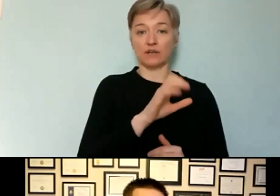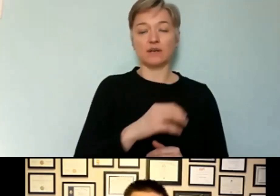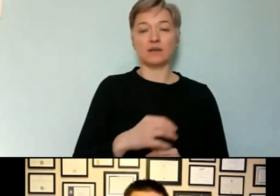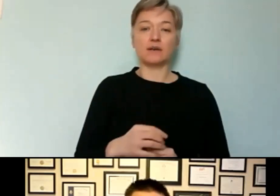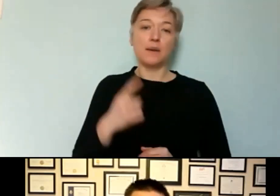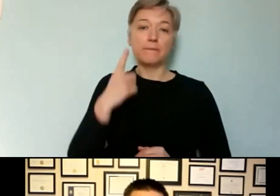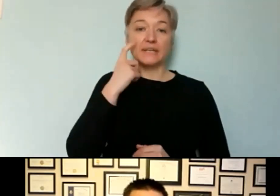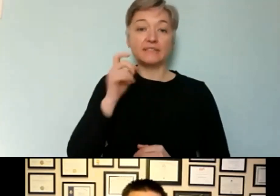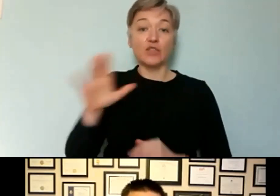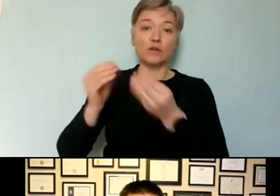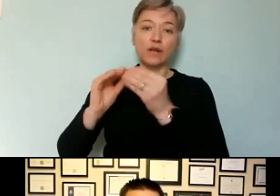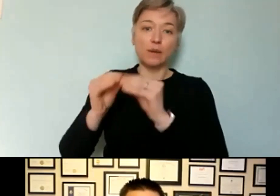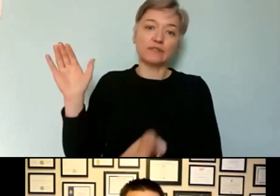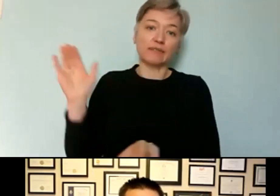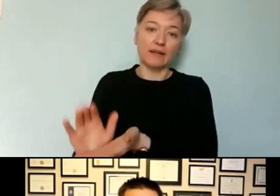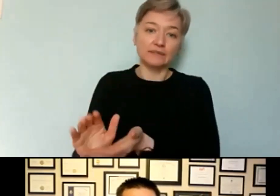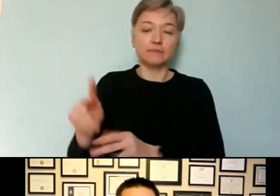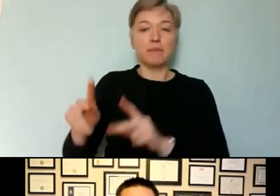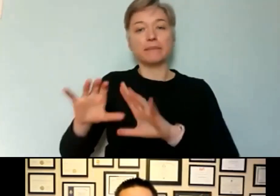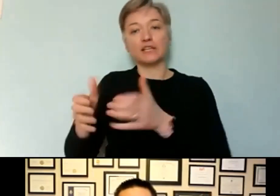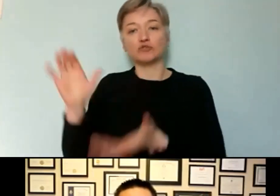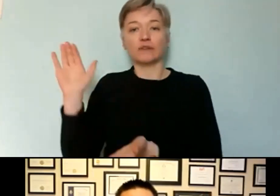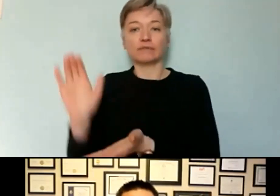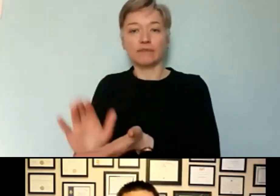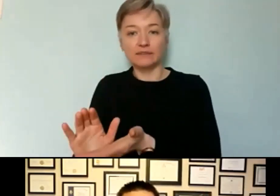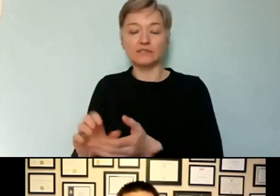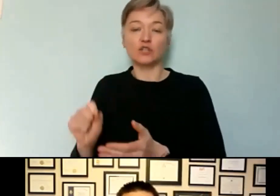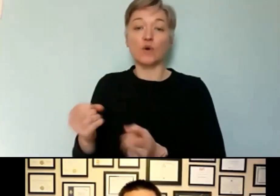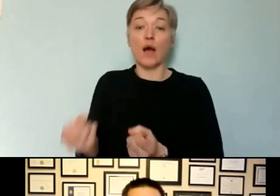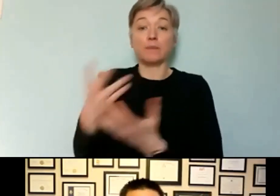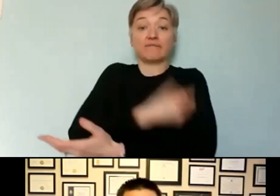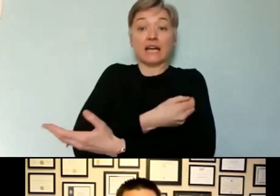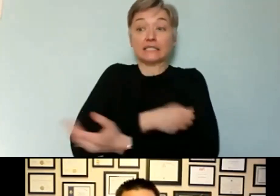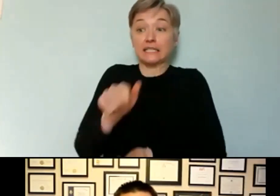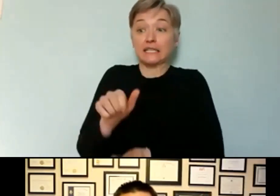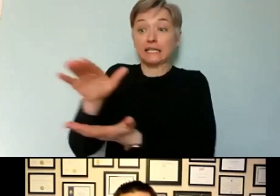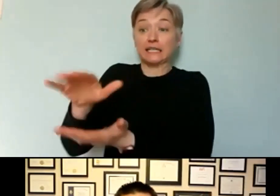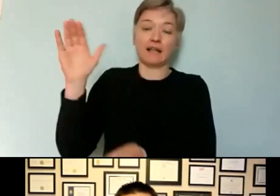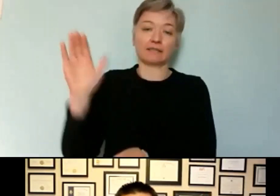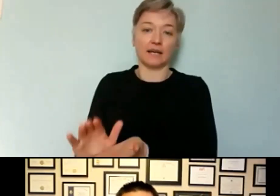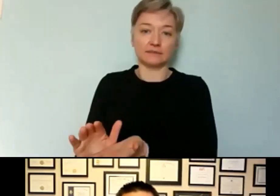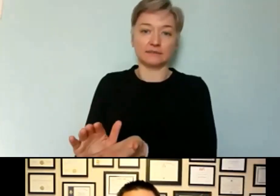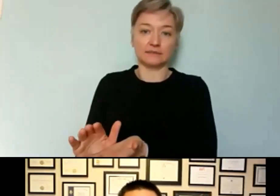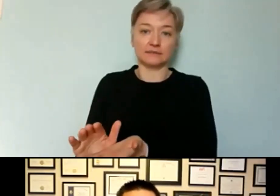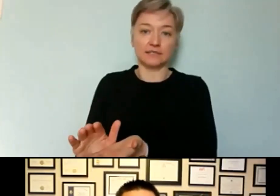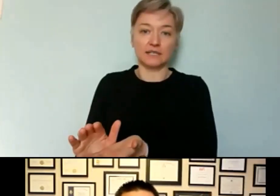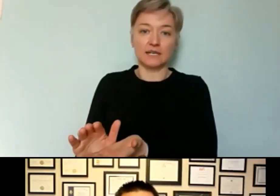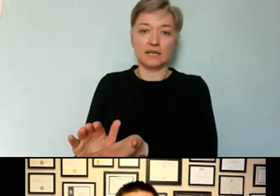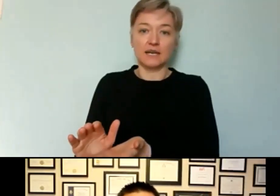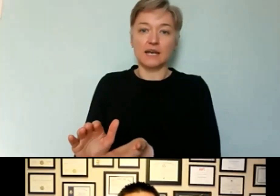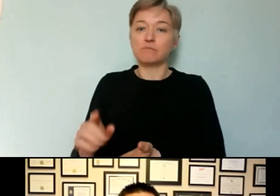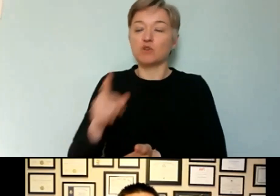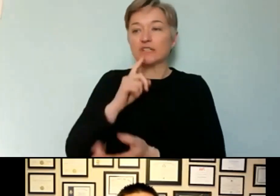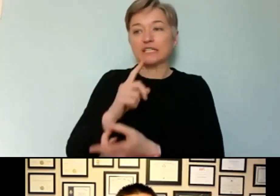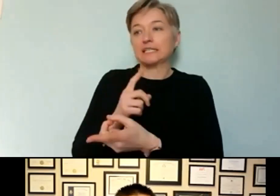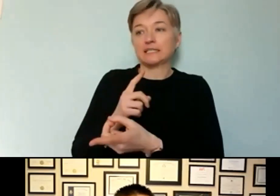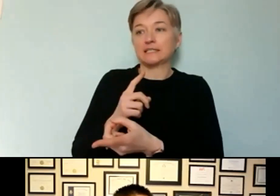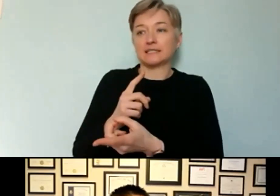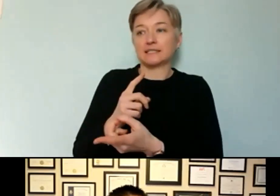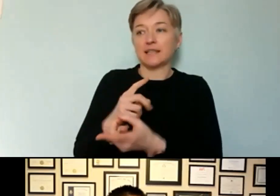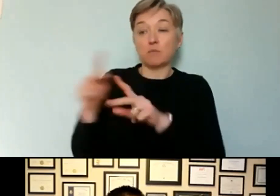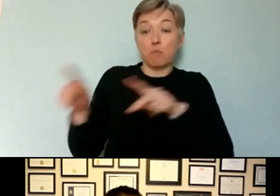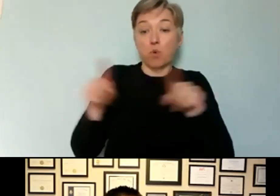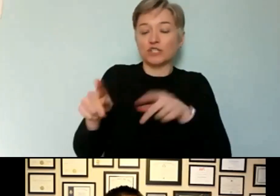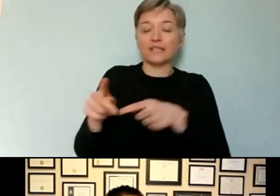vaccine, and obviously they have a lower population than Monroe County, but even that notwithstanding, they're not getting enough vaccine. And